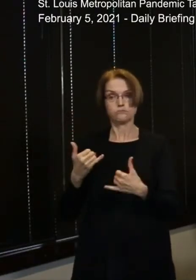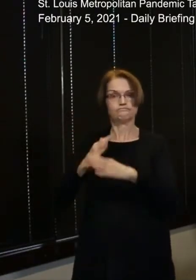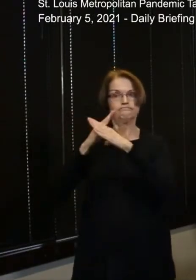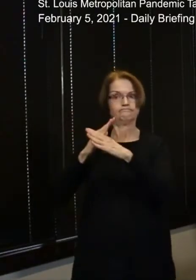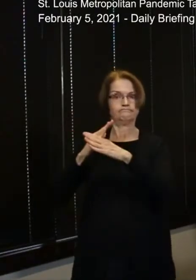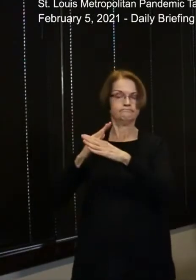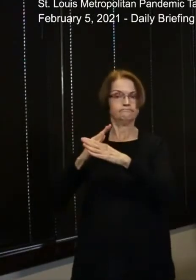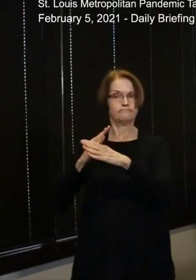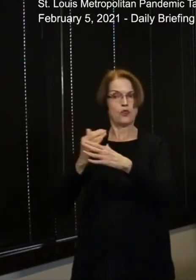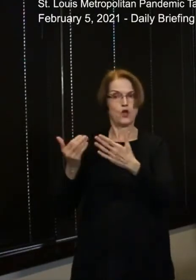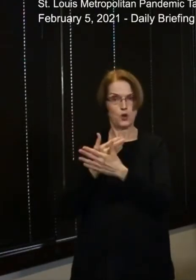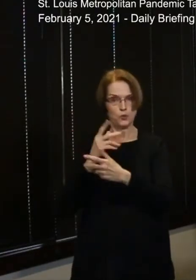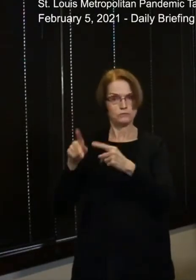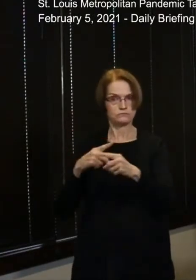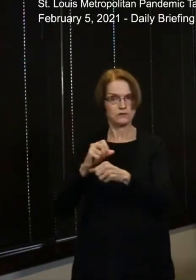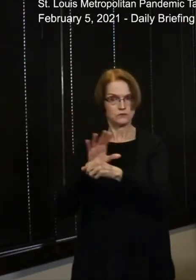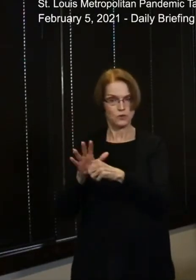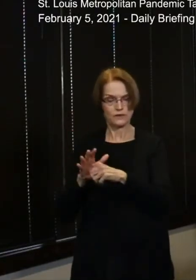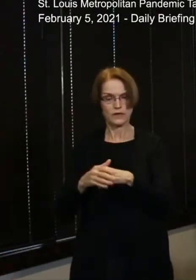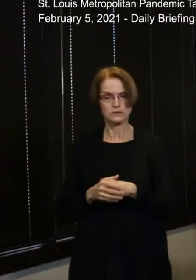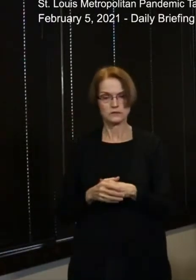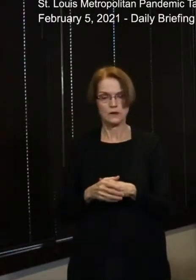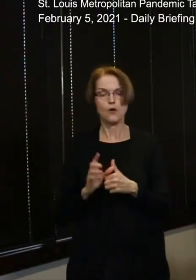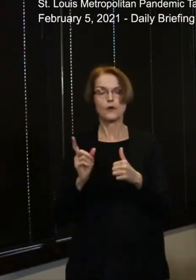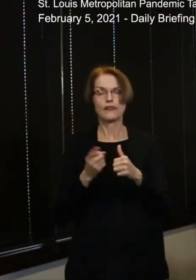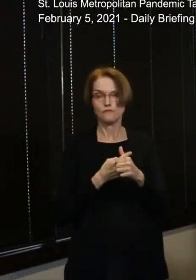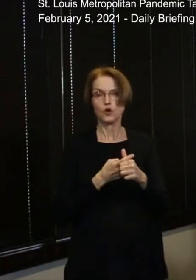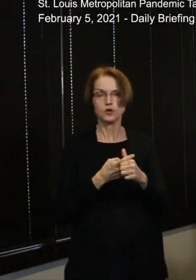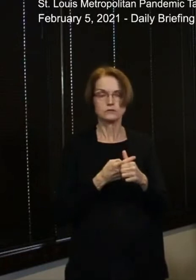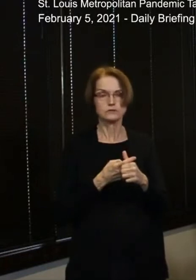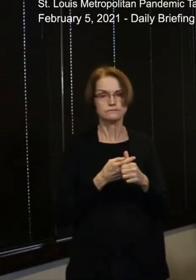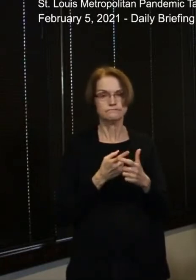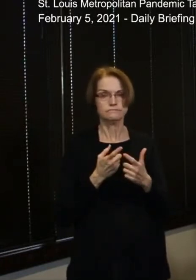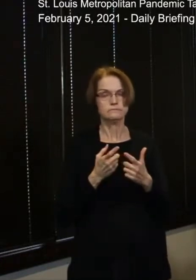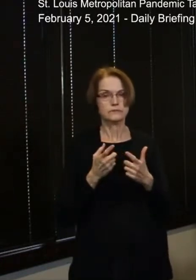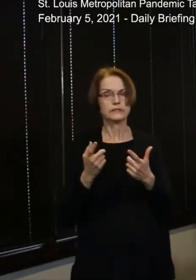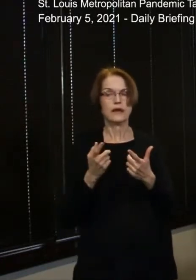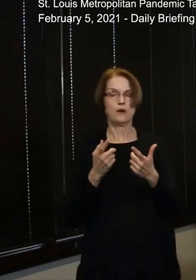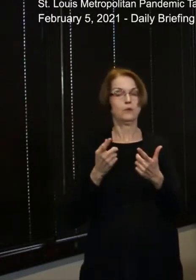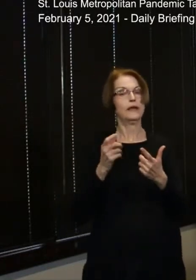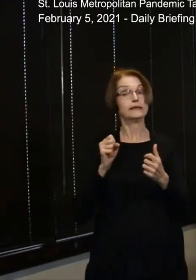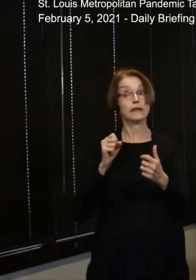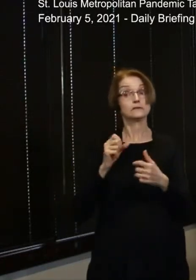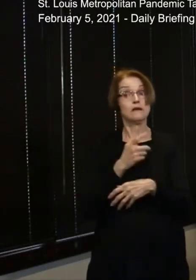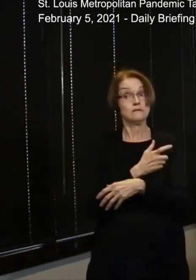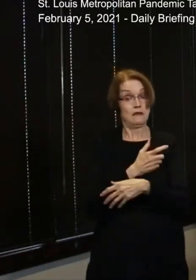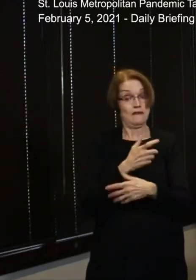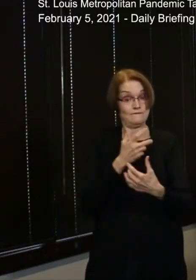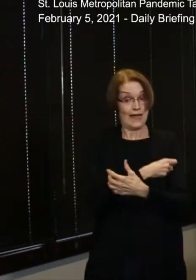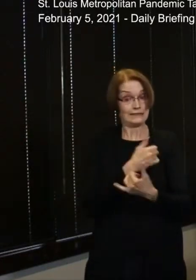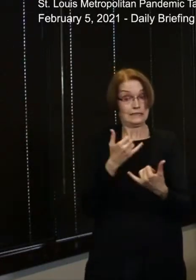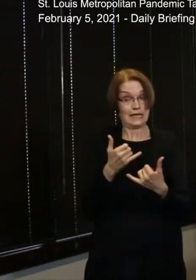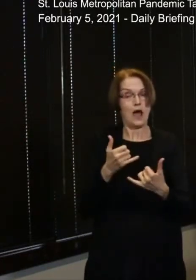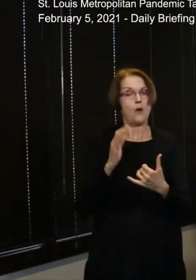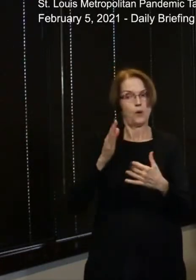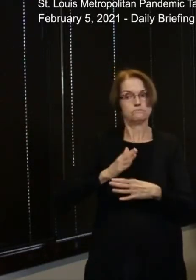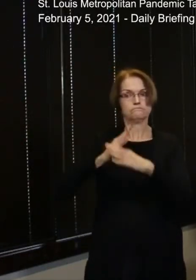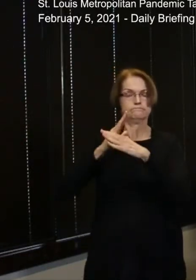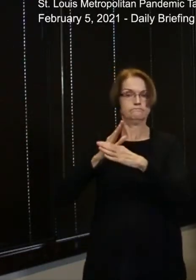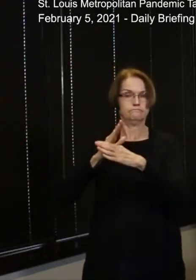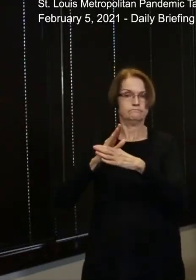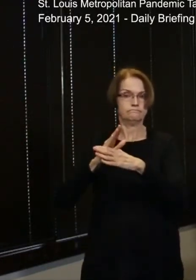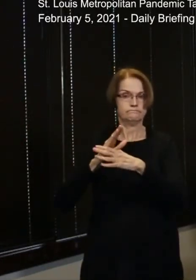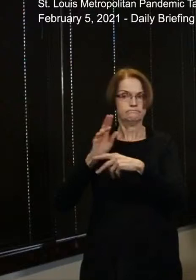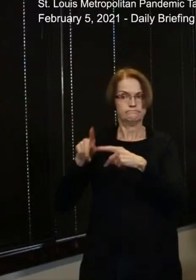start with the second part first. So there is efficacy against the variants. Now, it isn't as efficacious,